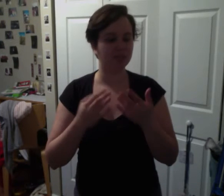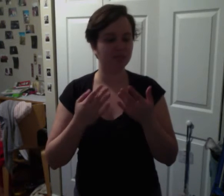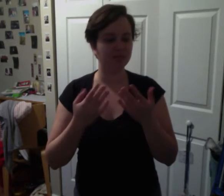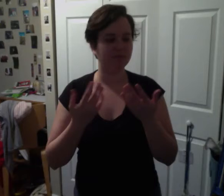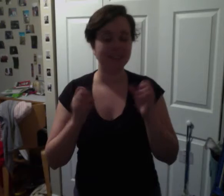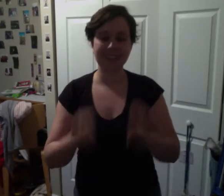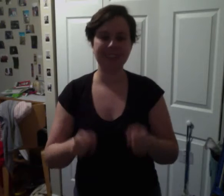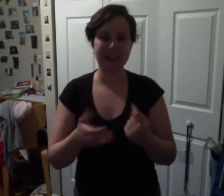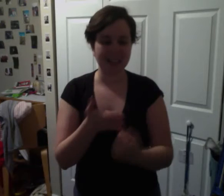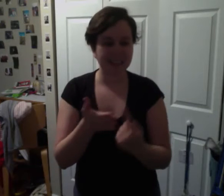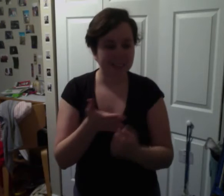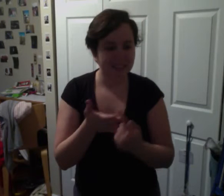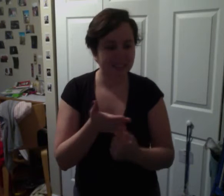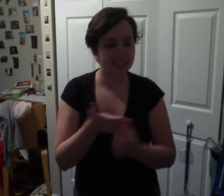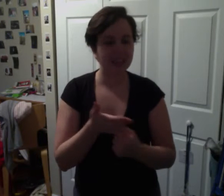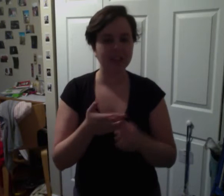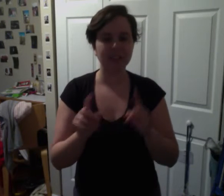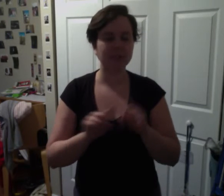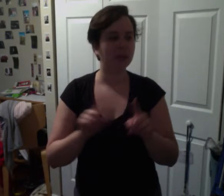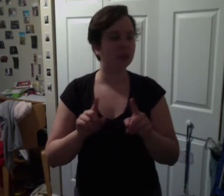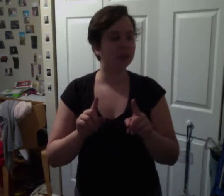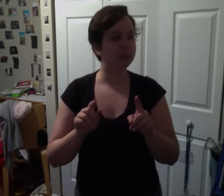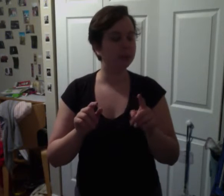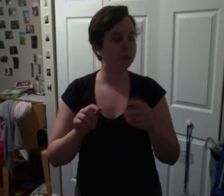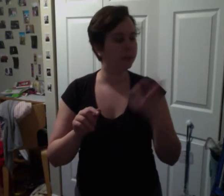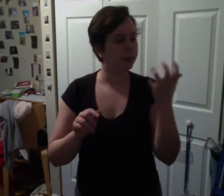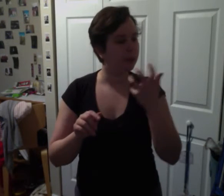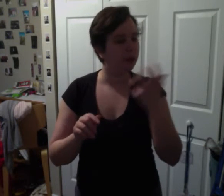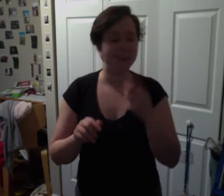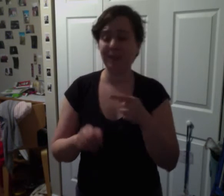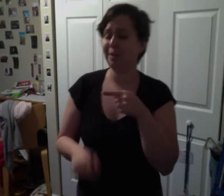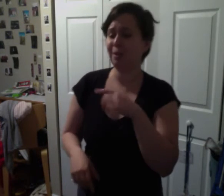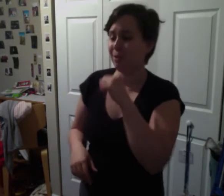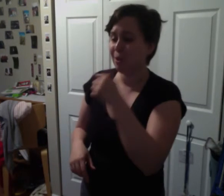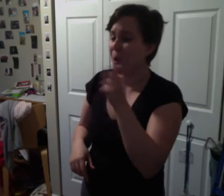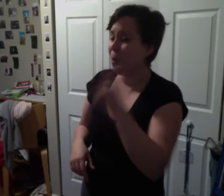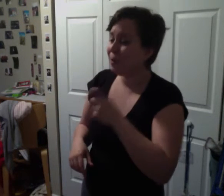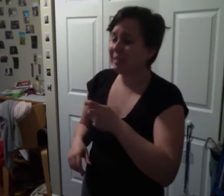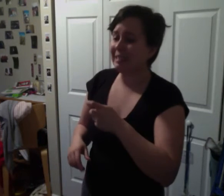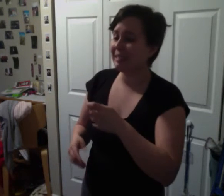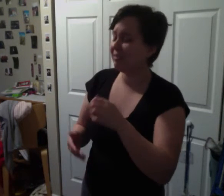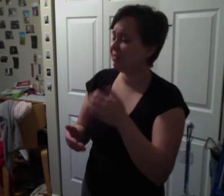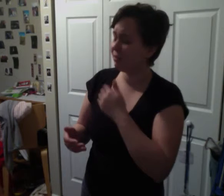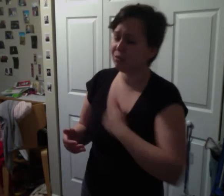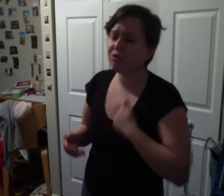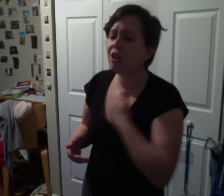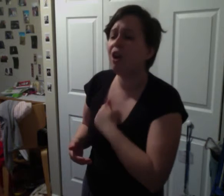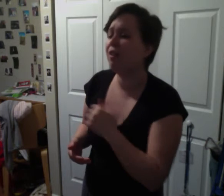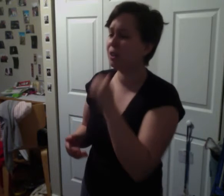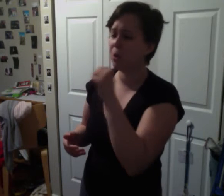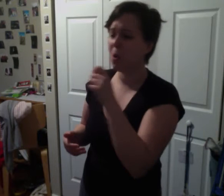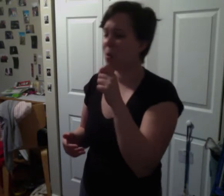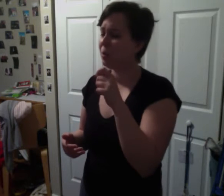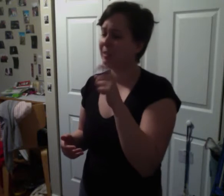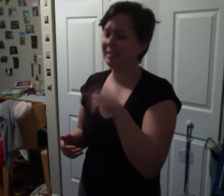a miracle. You don't have to apologize. You don't have to tiptoe. We're not going to cut you off. And that